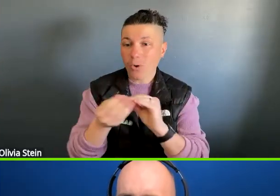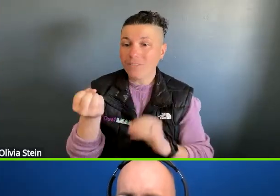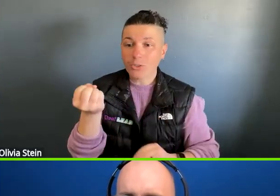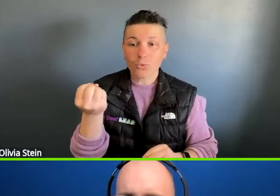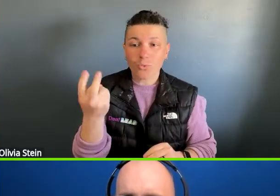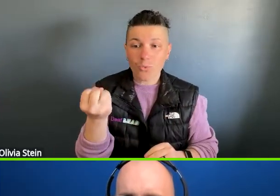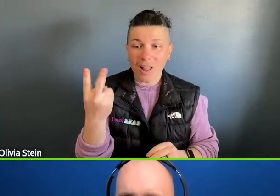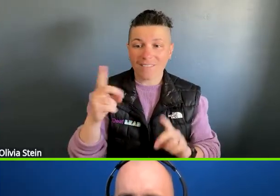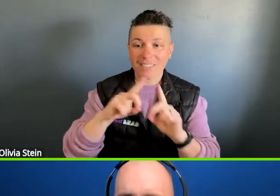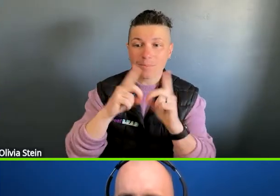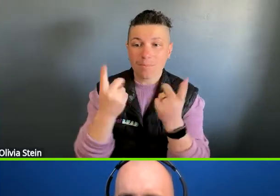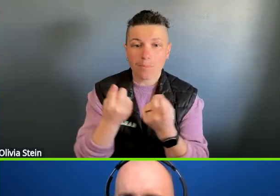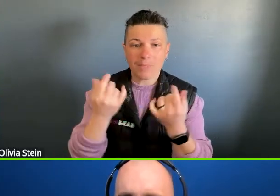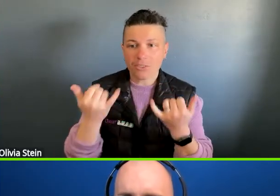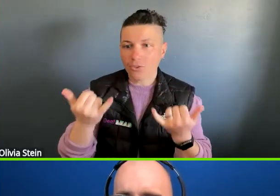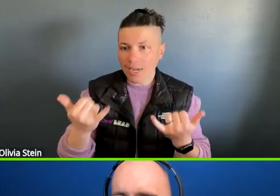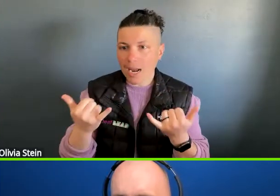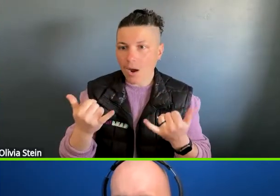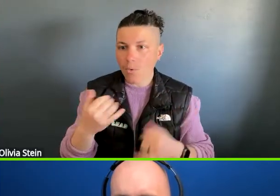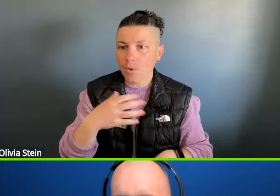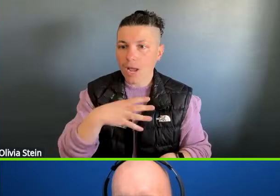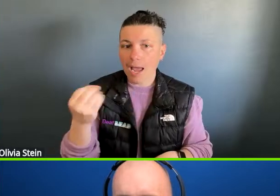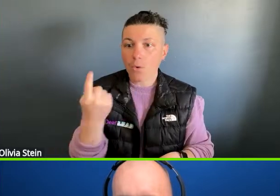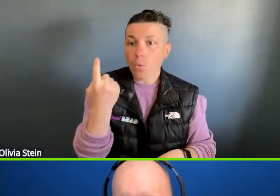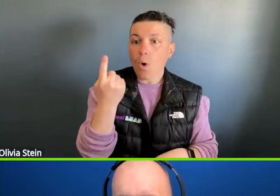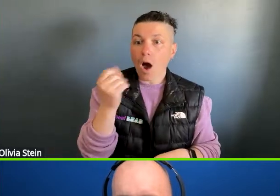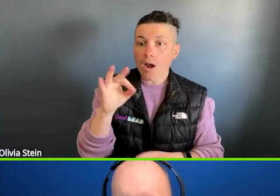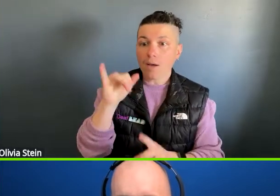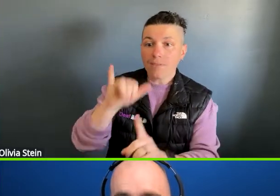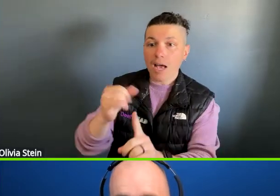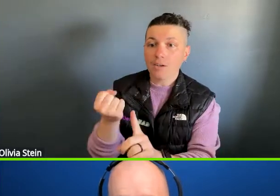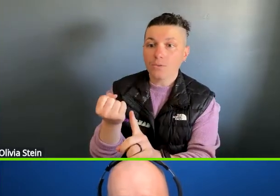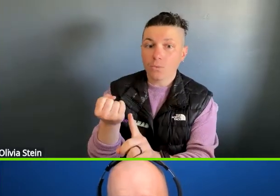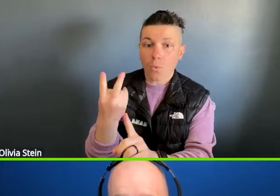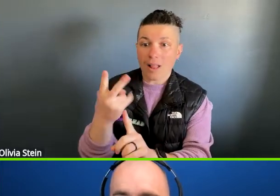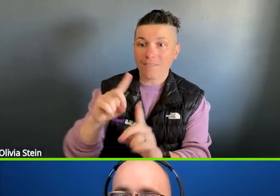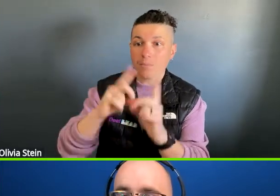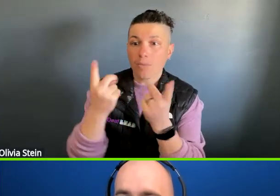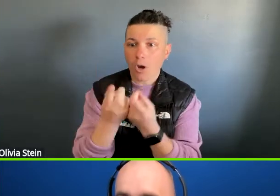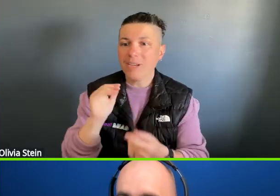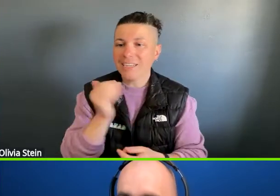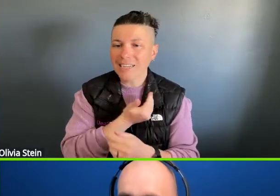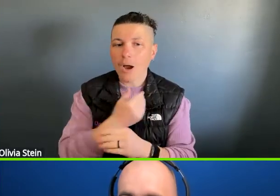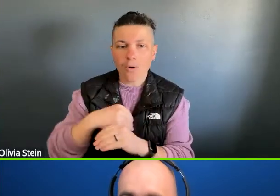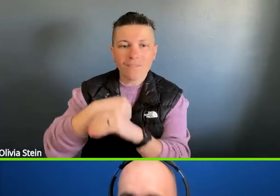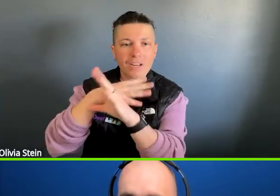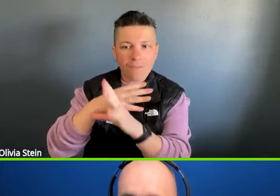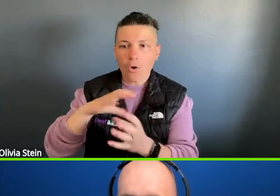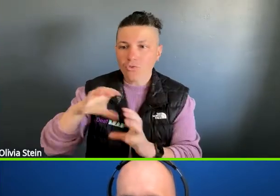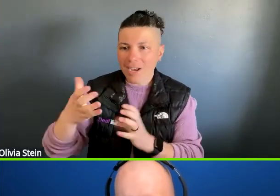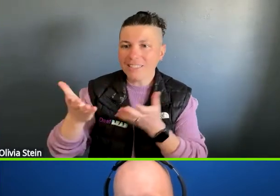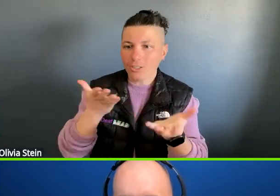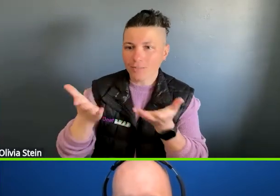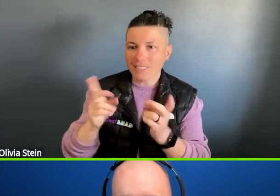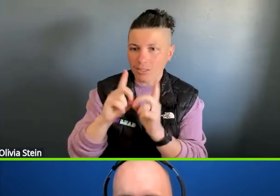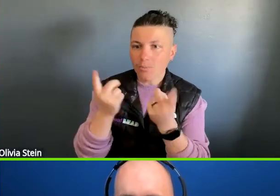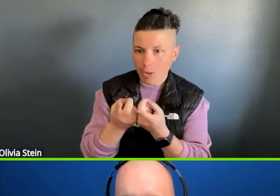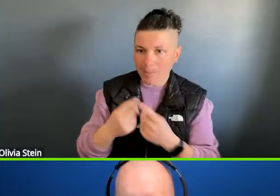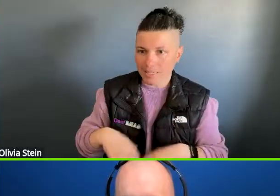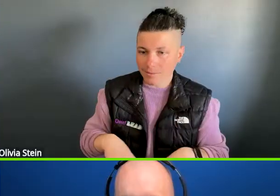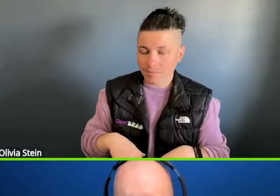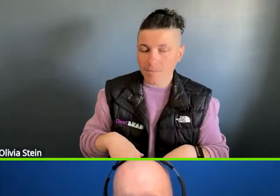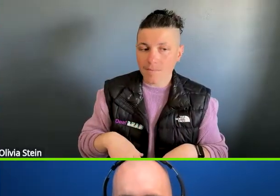And currently within the organization, we have about 12 different departments currently. One of those 12 departments is our